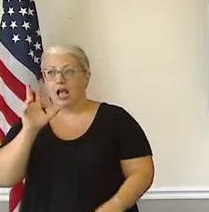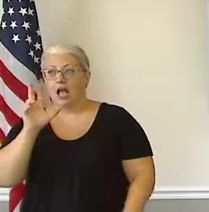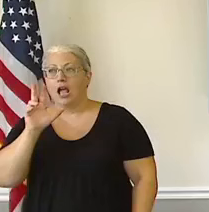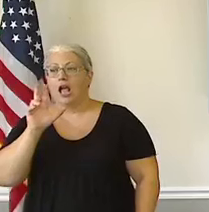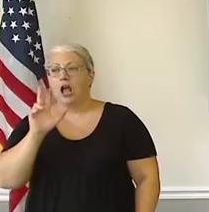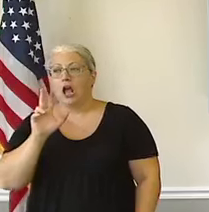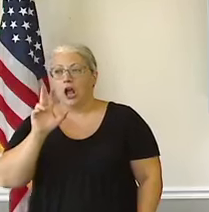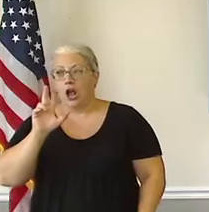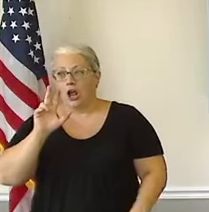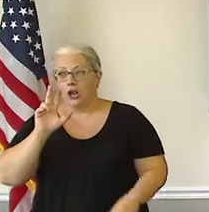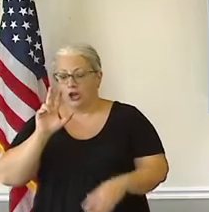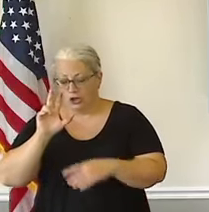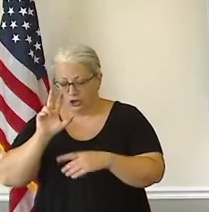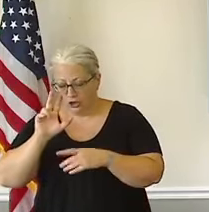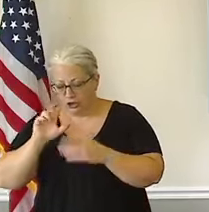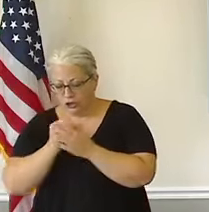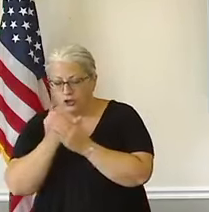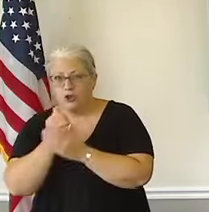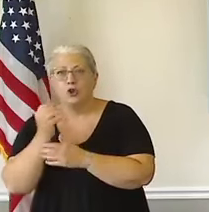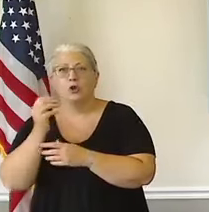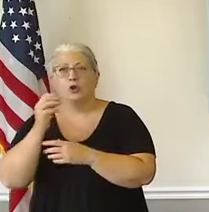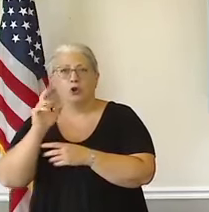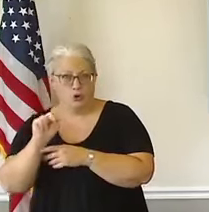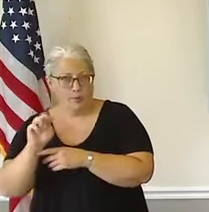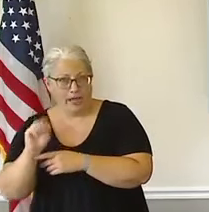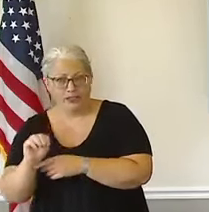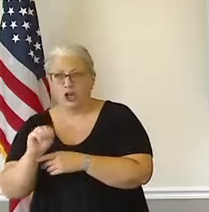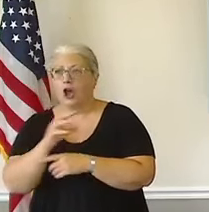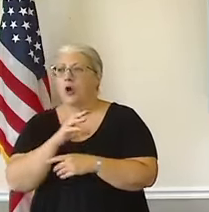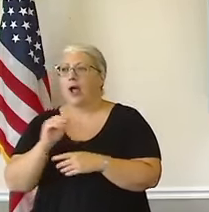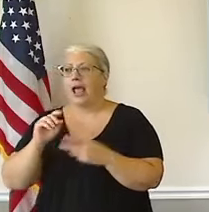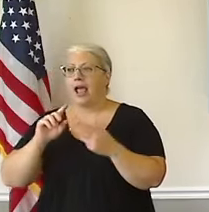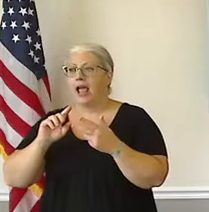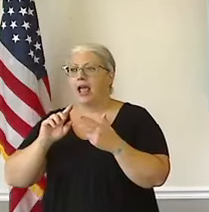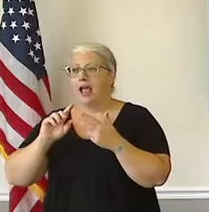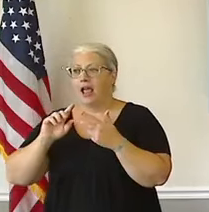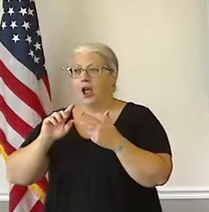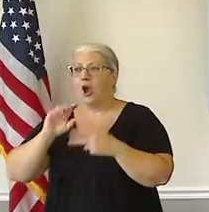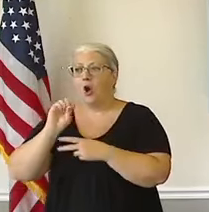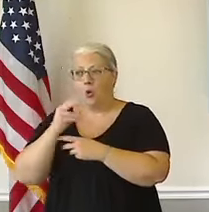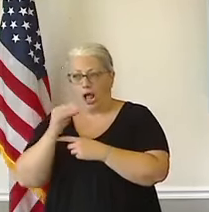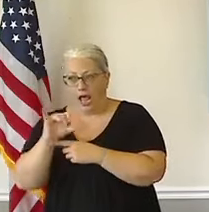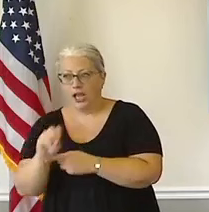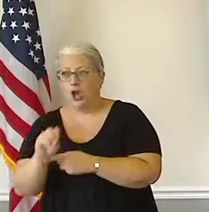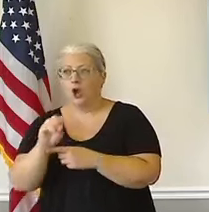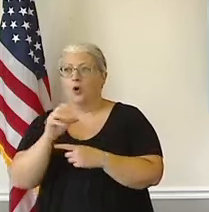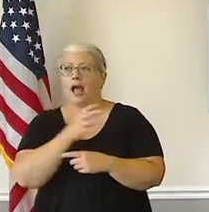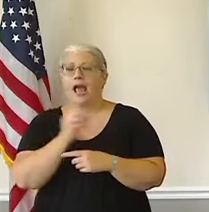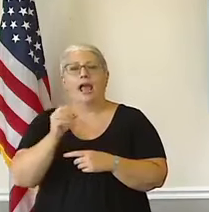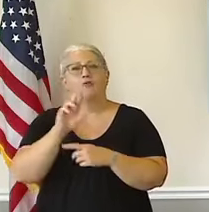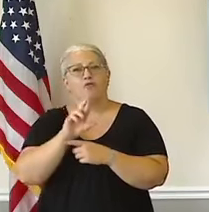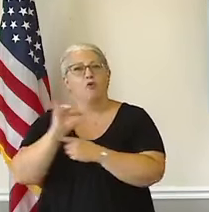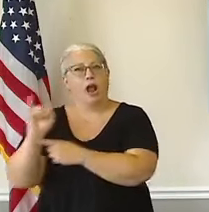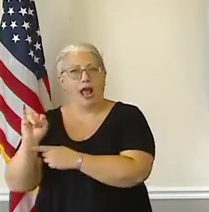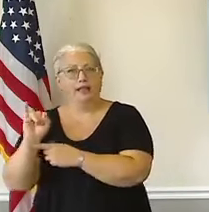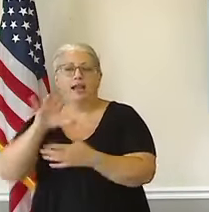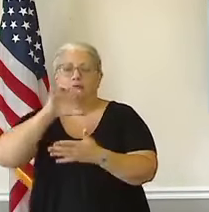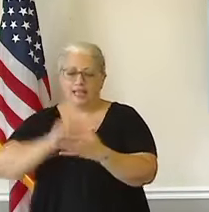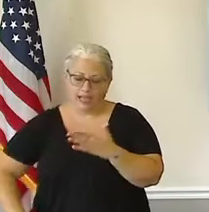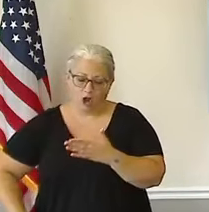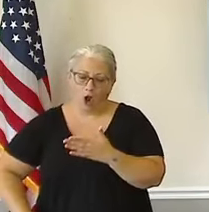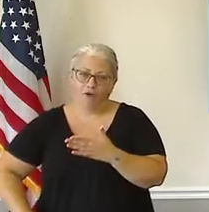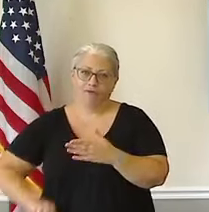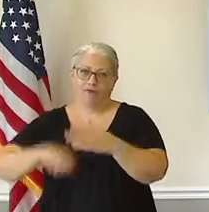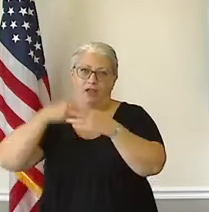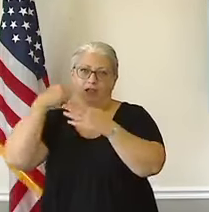if you travel to one of those states or from one of those states back to New York, New Jersey, or Connecticut, you are to complete a travel advisory form. You can find that at the